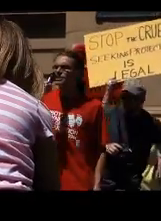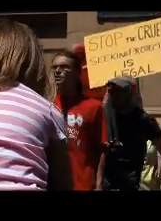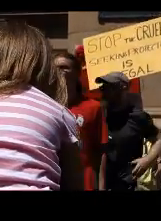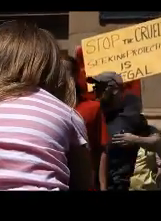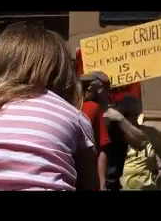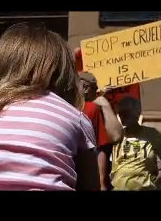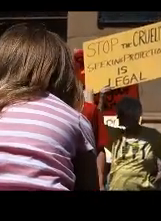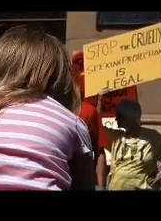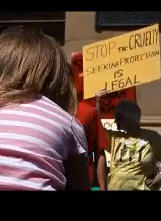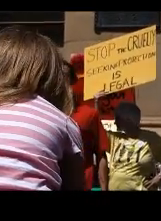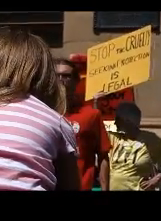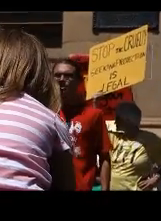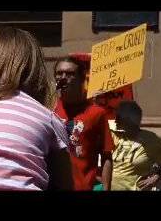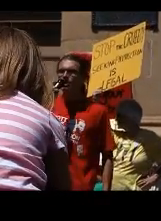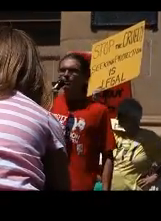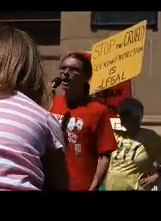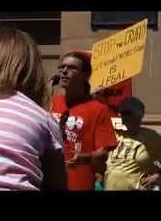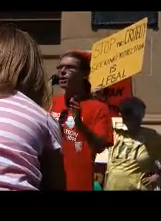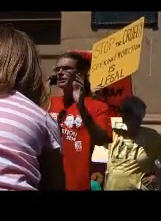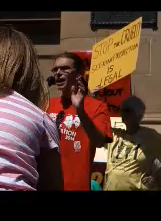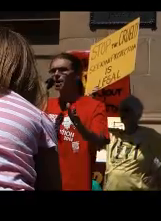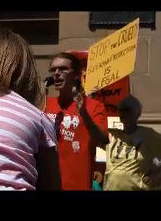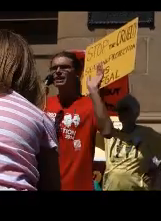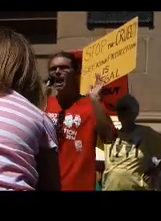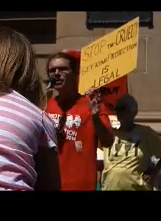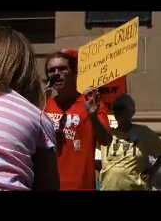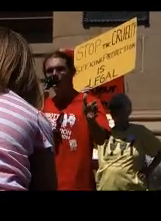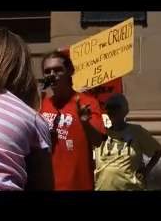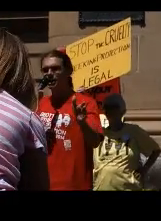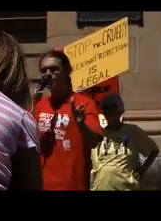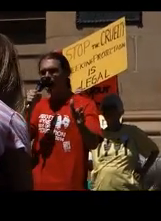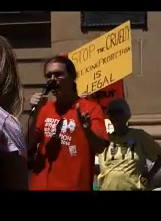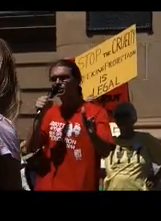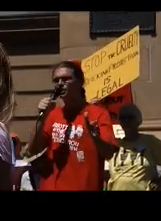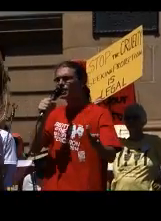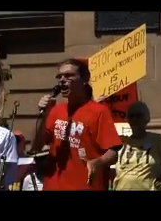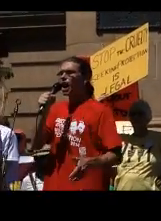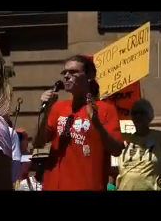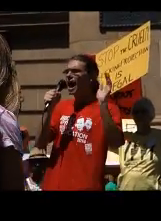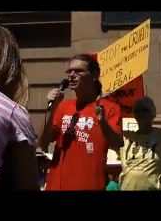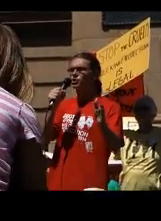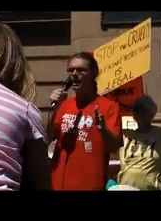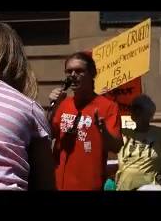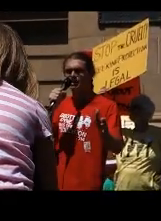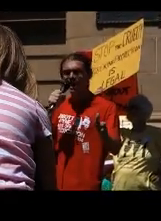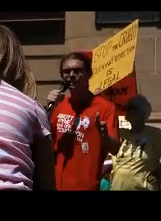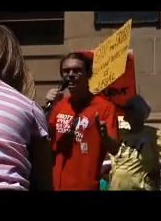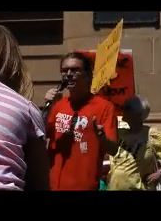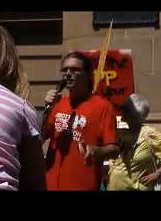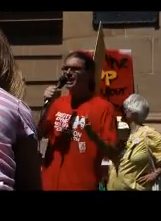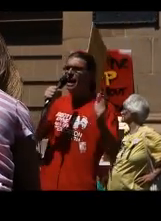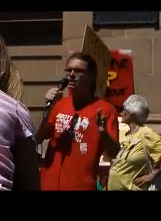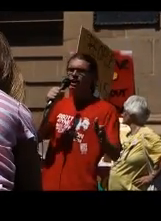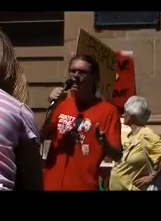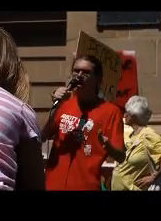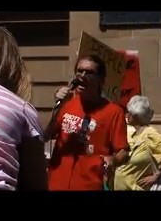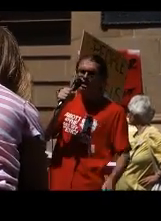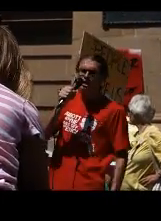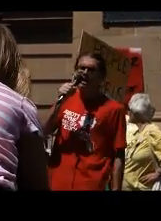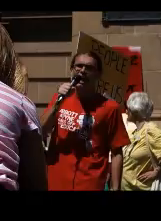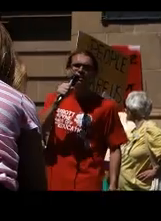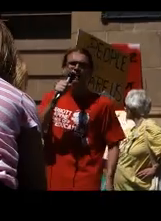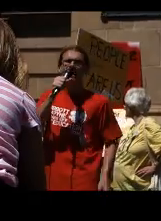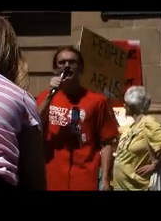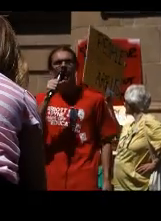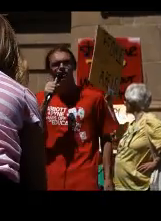and this is called March in March. Well, I want to tell you about another March in March. On March 26th, the National Day of